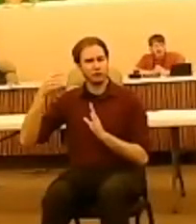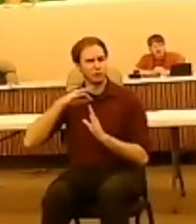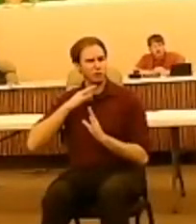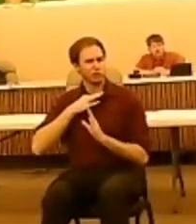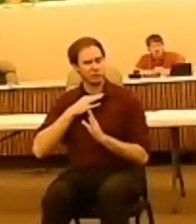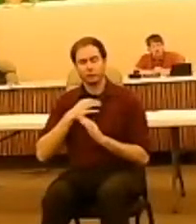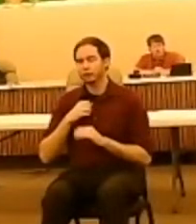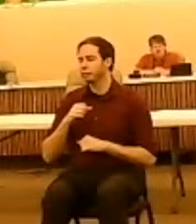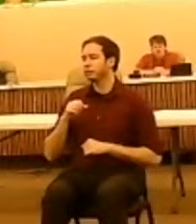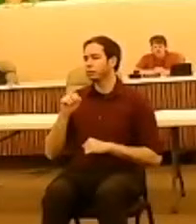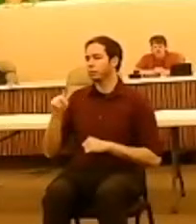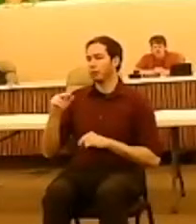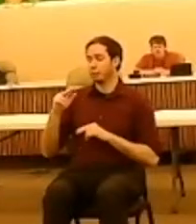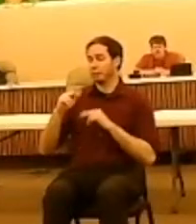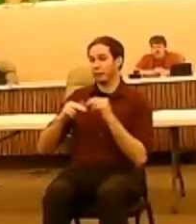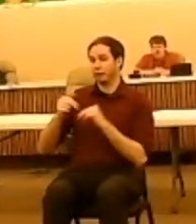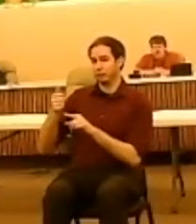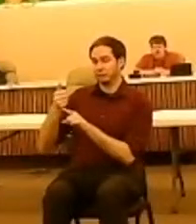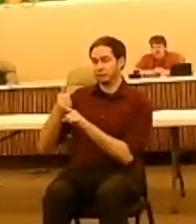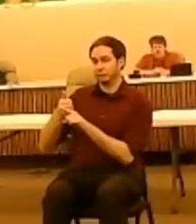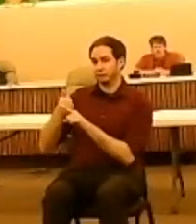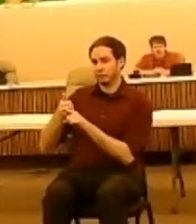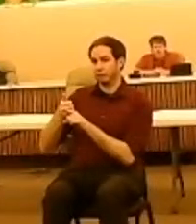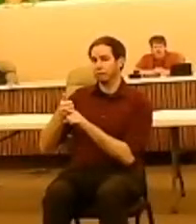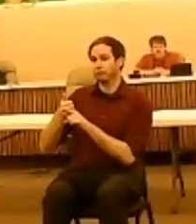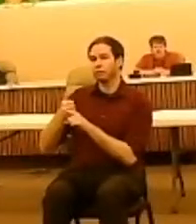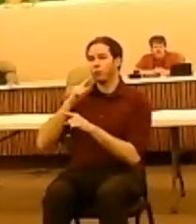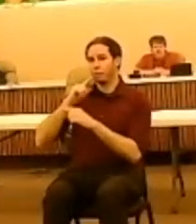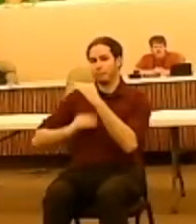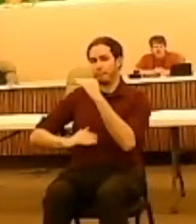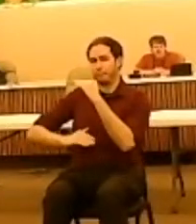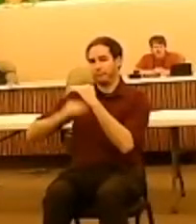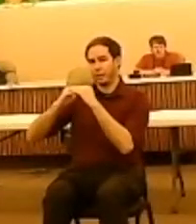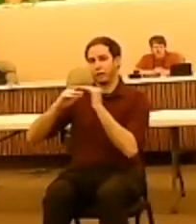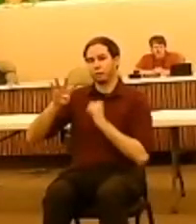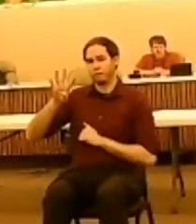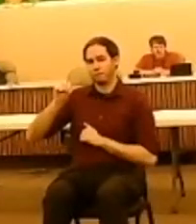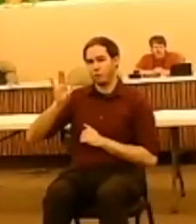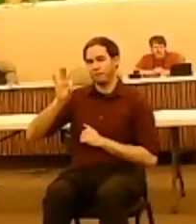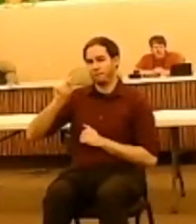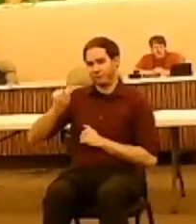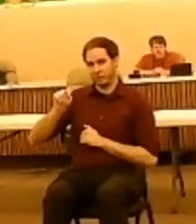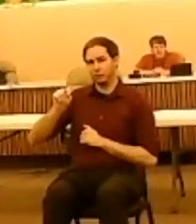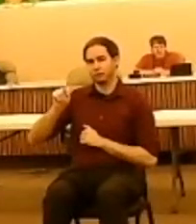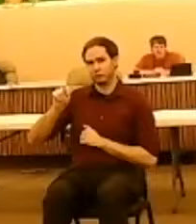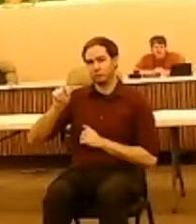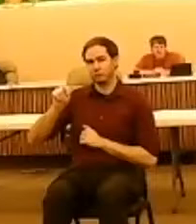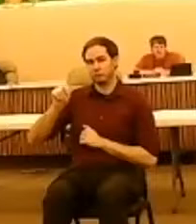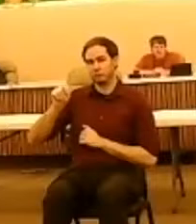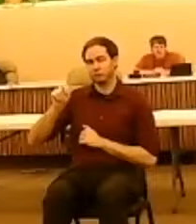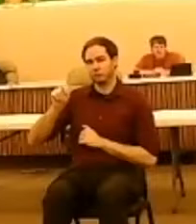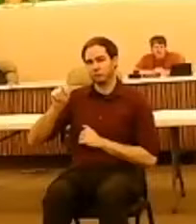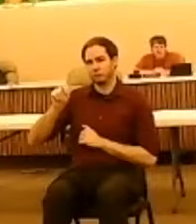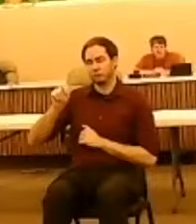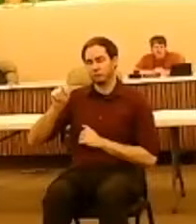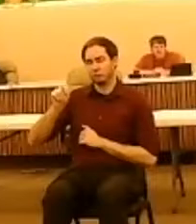The building would at a maximum of 40 feet in height.